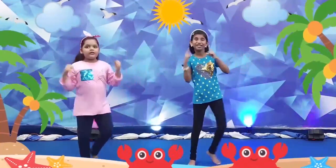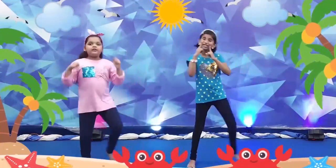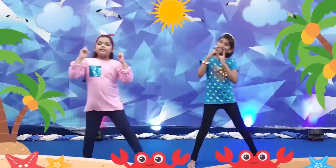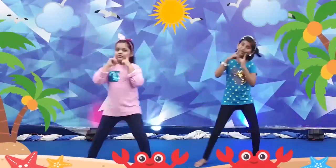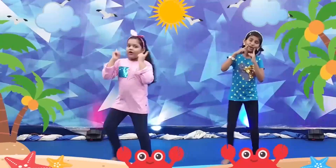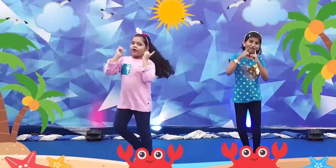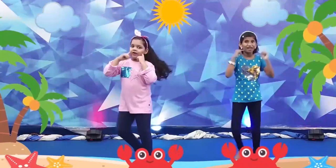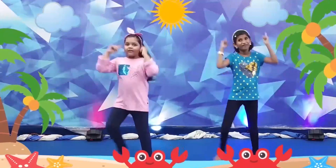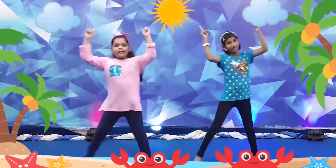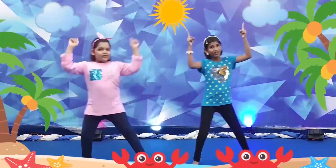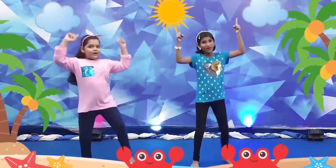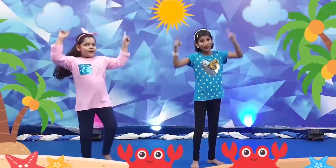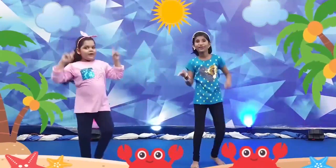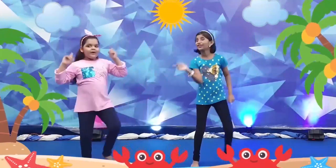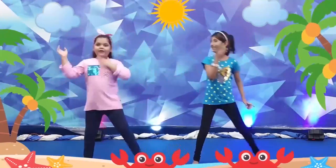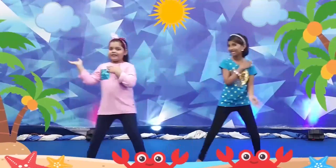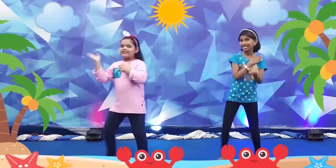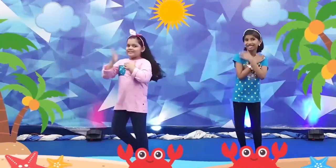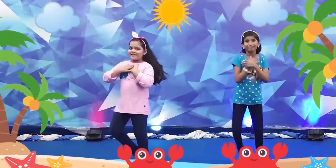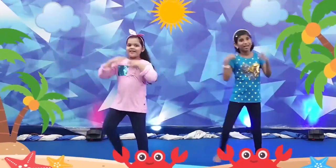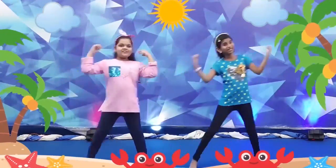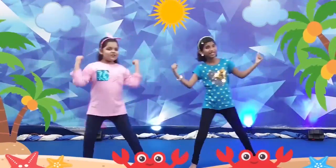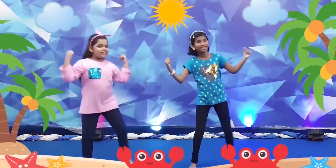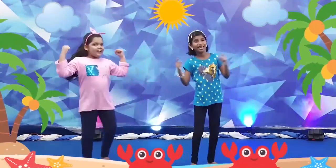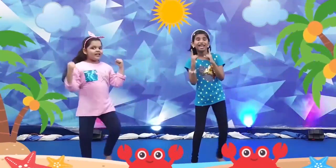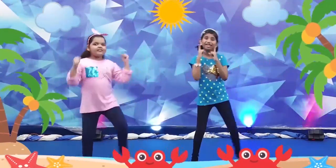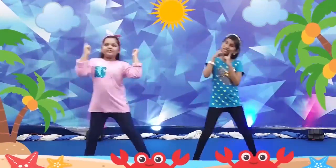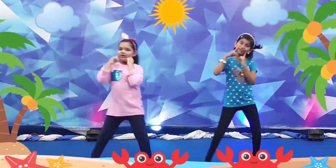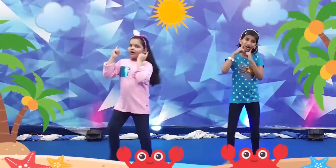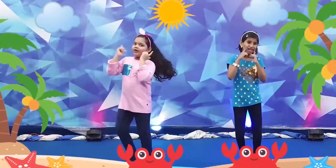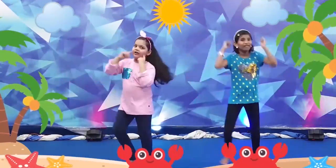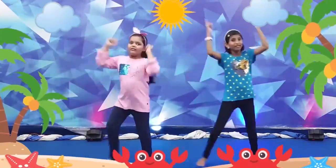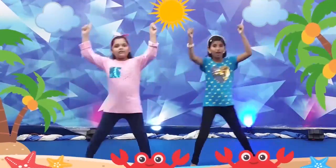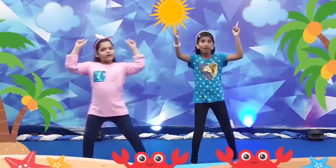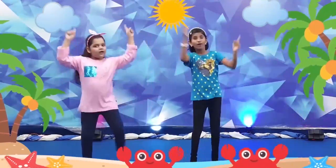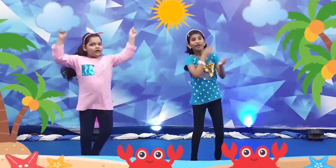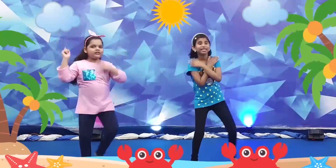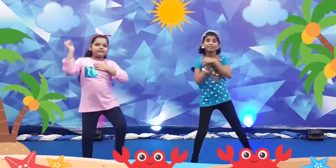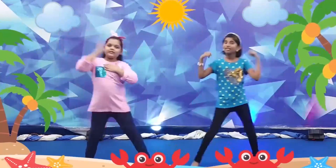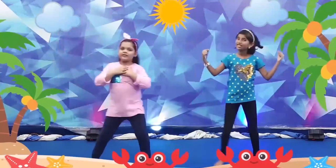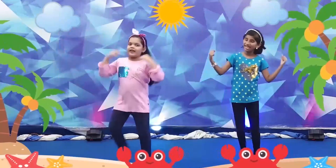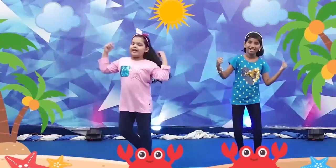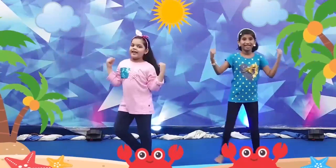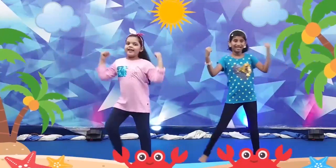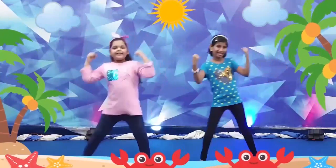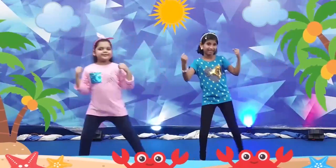strength. The joy of the Lord is my strength. And the joy of the Lord is